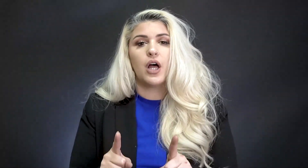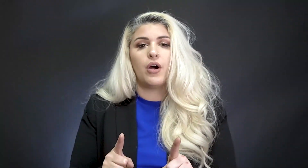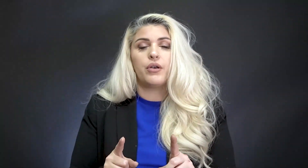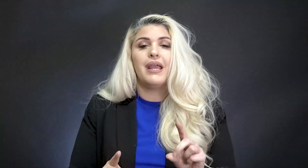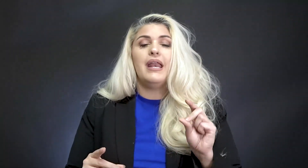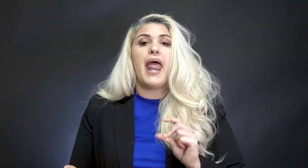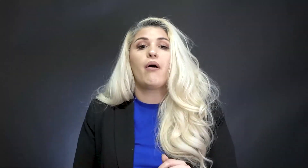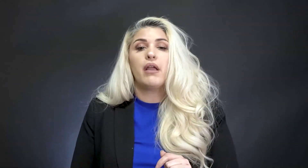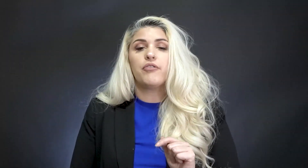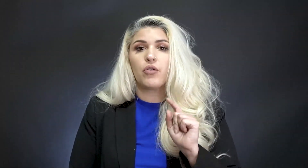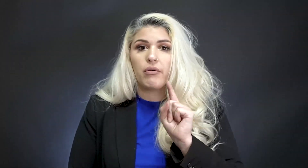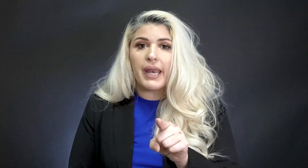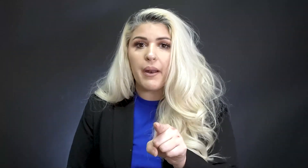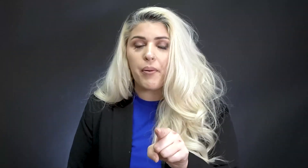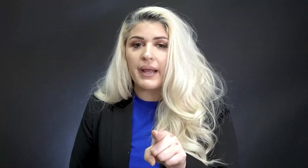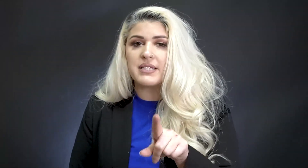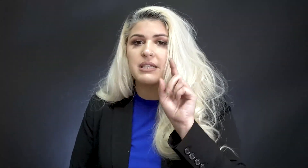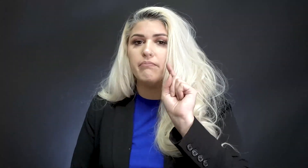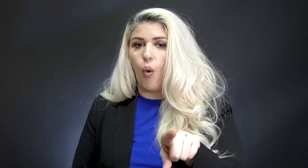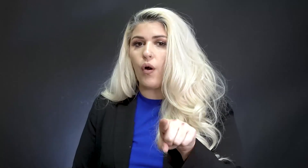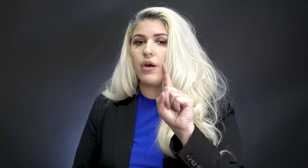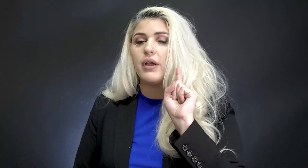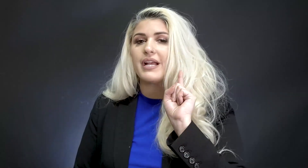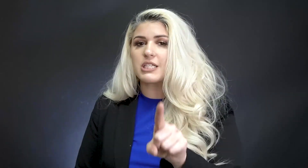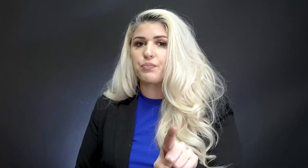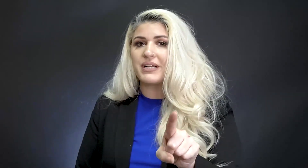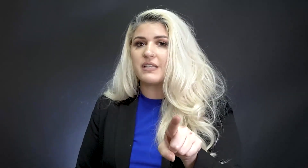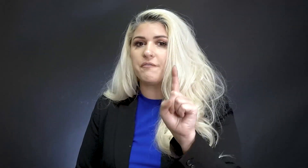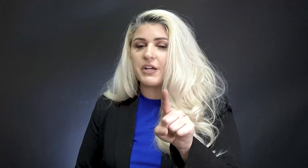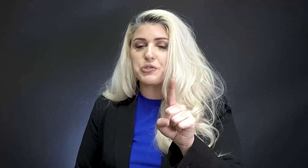alone. Now, if you're ready to practice some more expressive